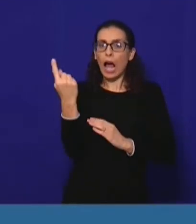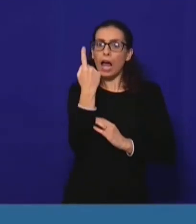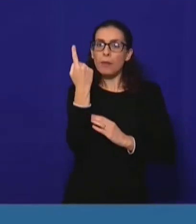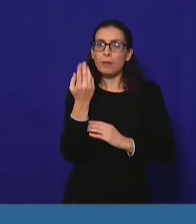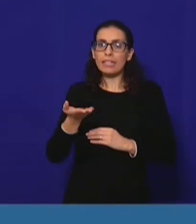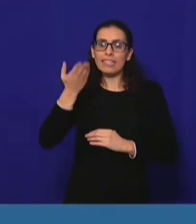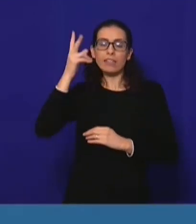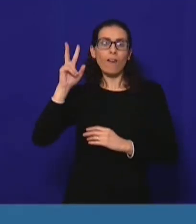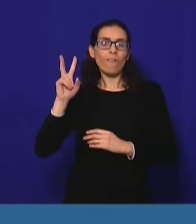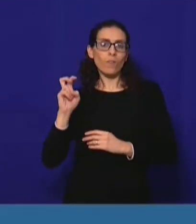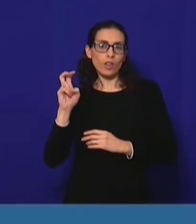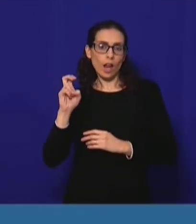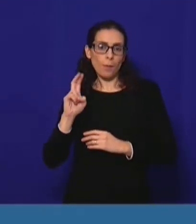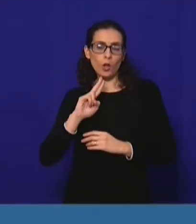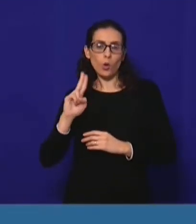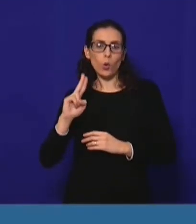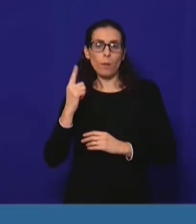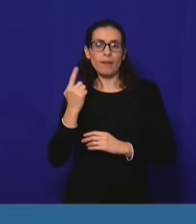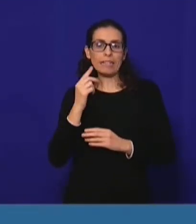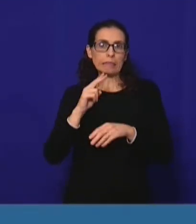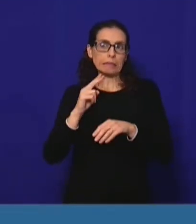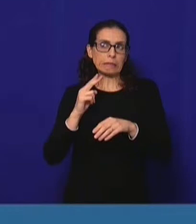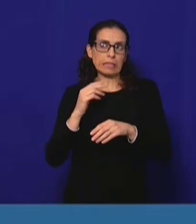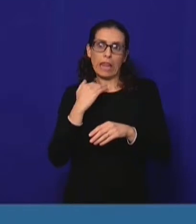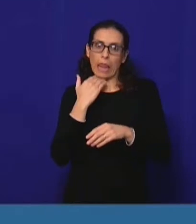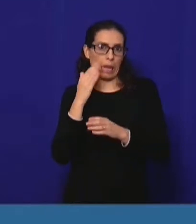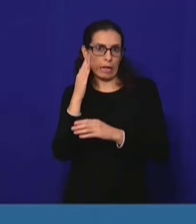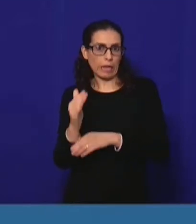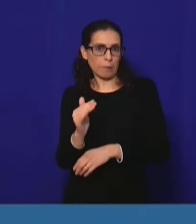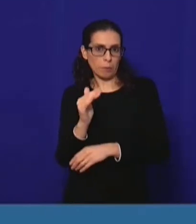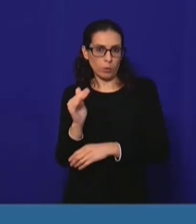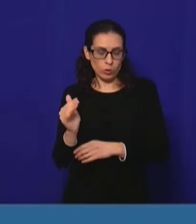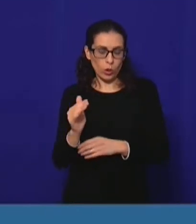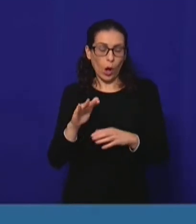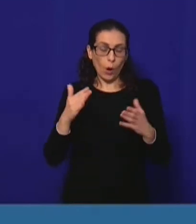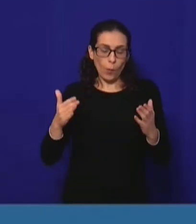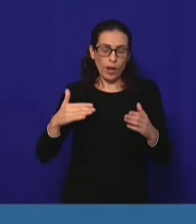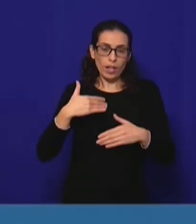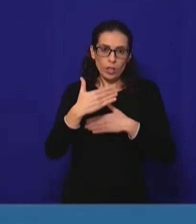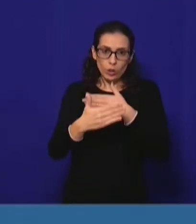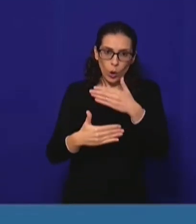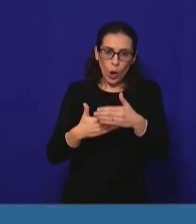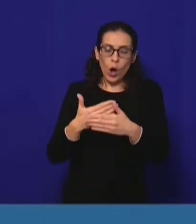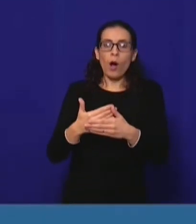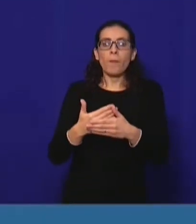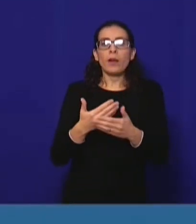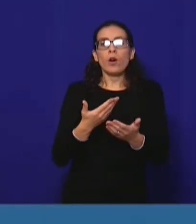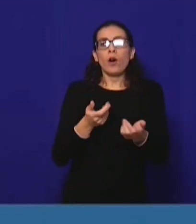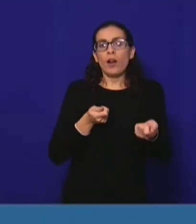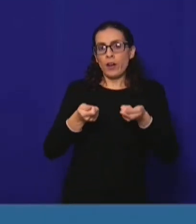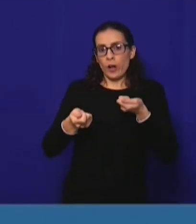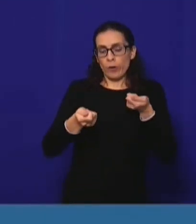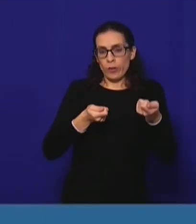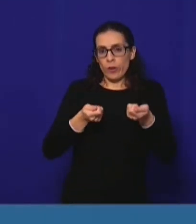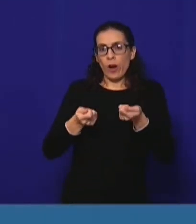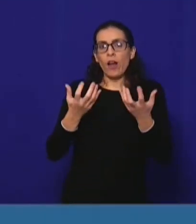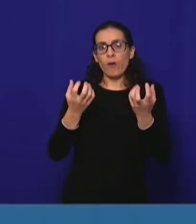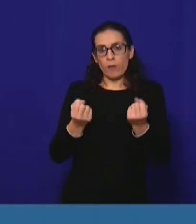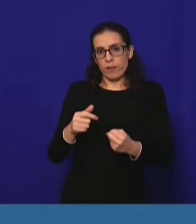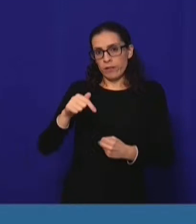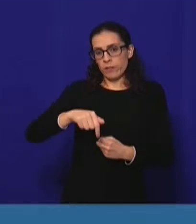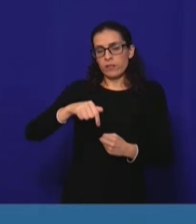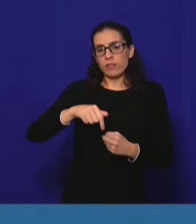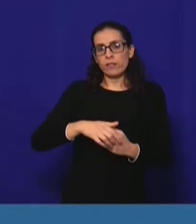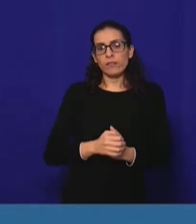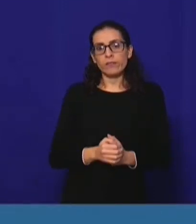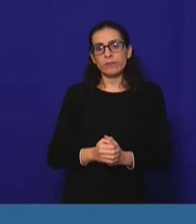tnaqqas l-imwiet. Ġifieri għalissa aħna rridu nibqgħu għaddejjem dawk il-mezzi ta' kontroll li għandna fil-post, ġifieri il-mezzi